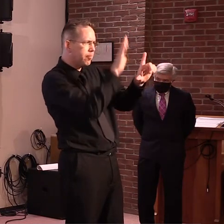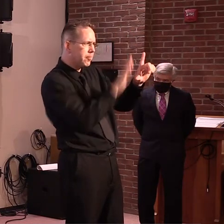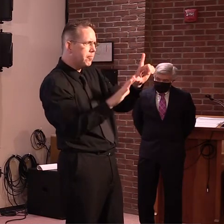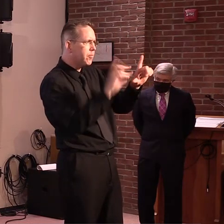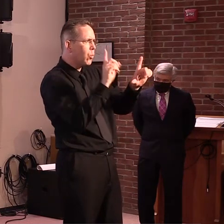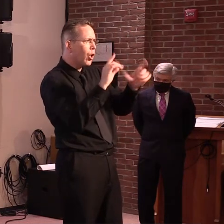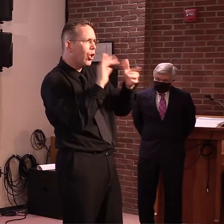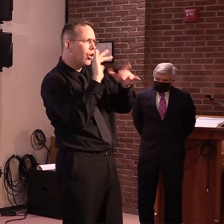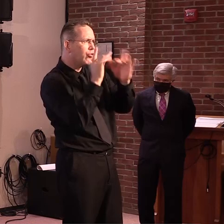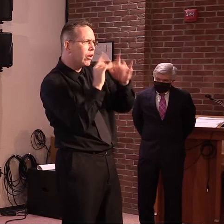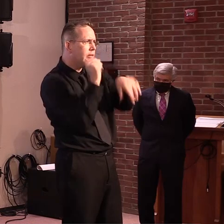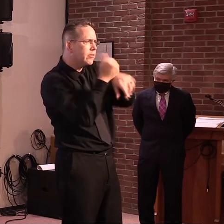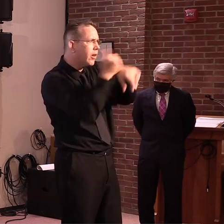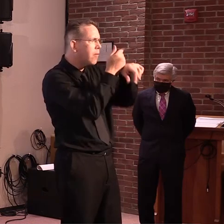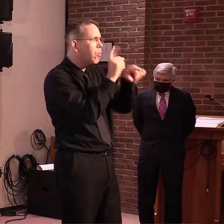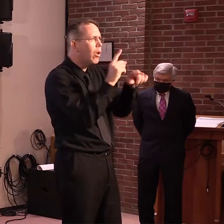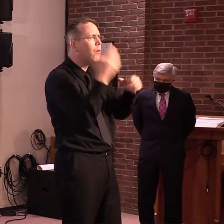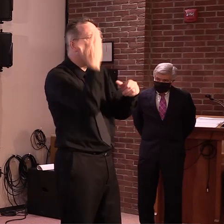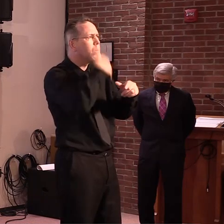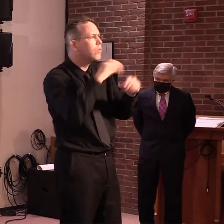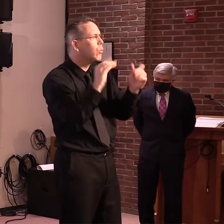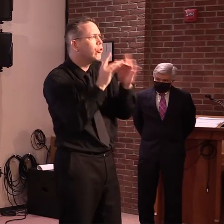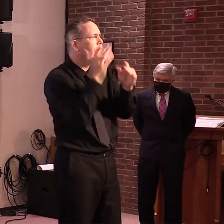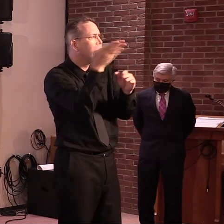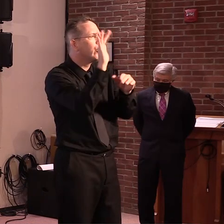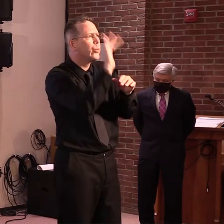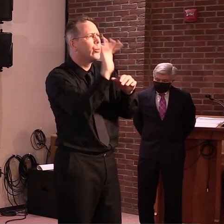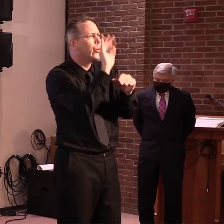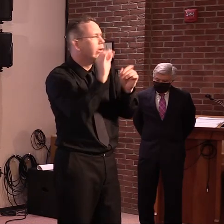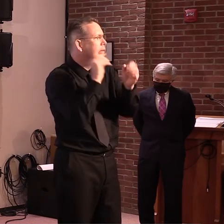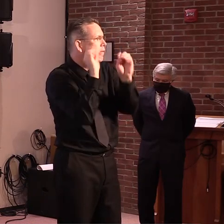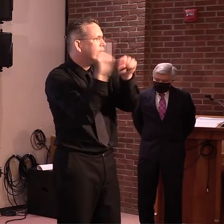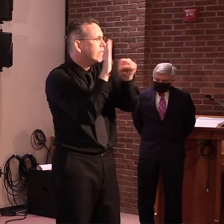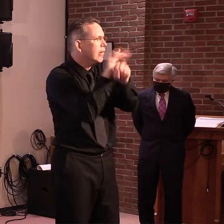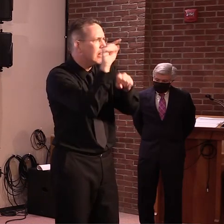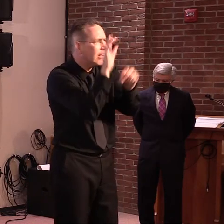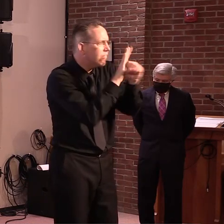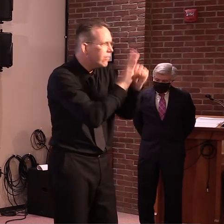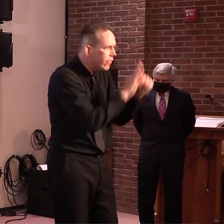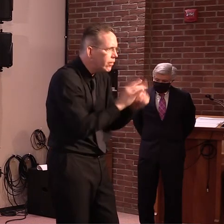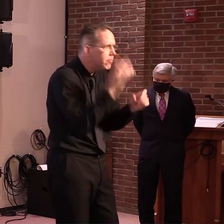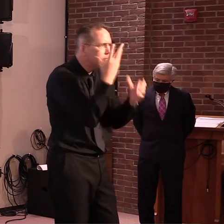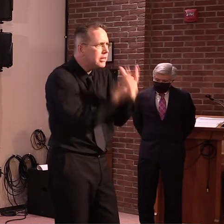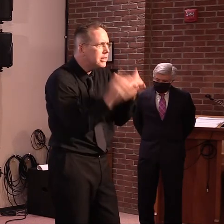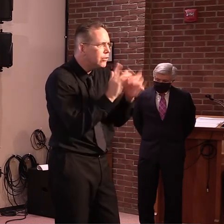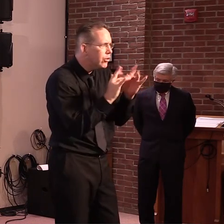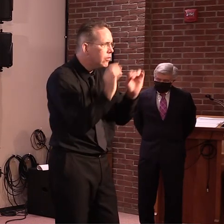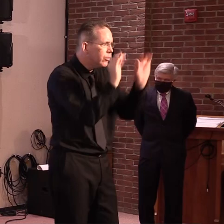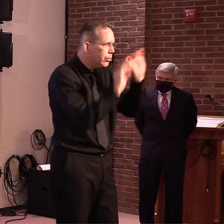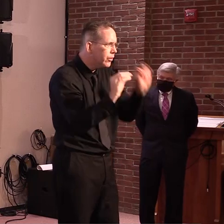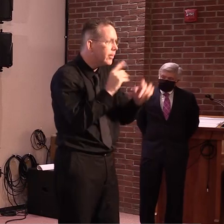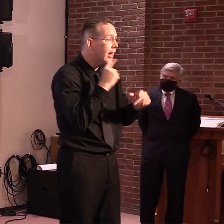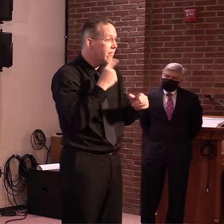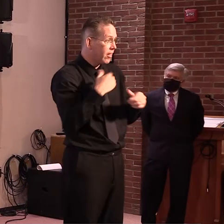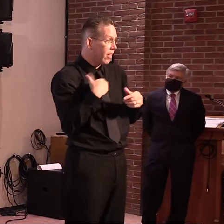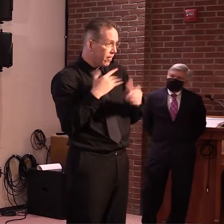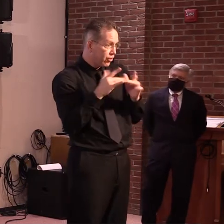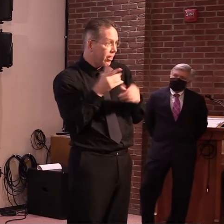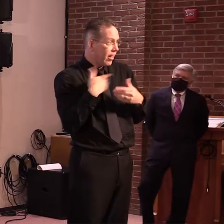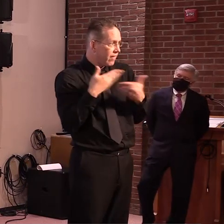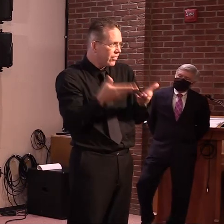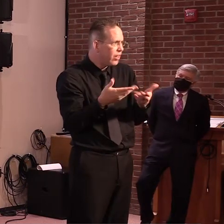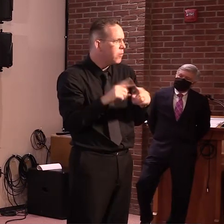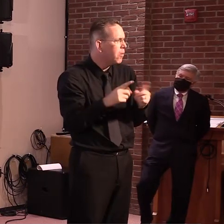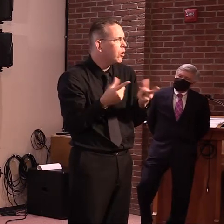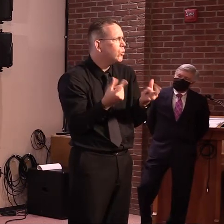have the broadband, what do you do with it? So we have been working on building out some systems statewide, some platforms to allow